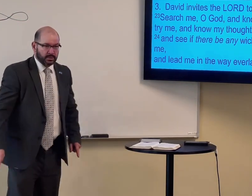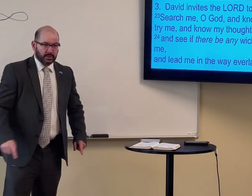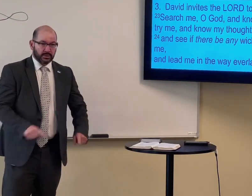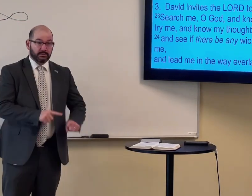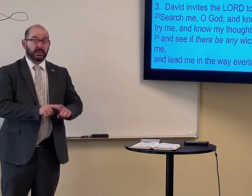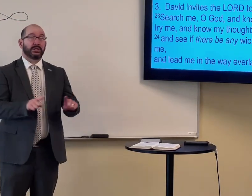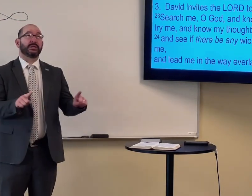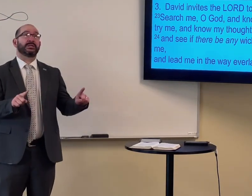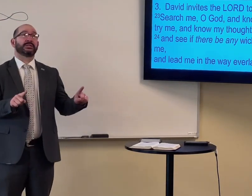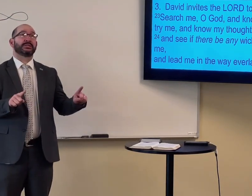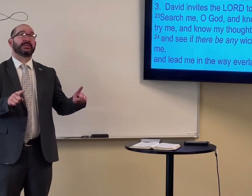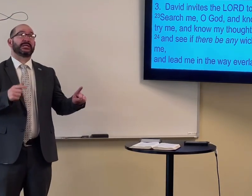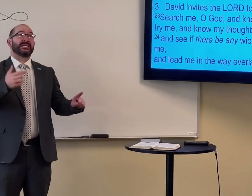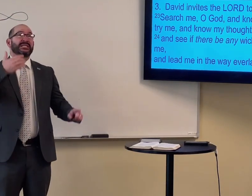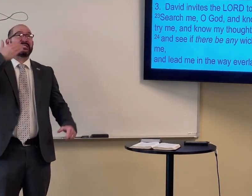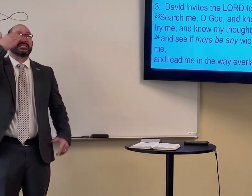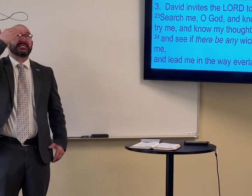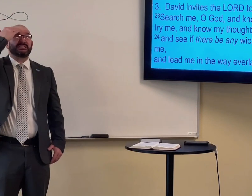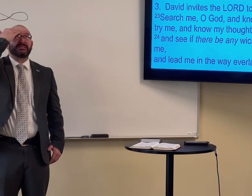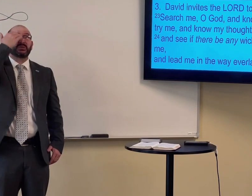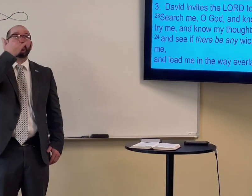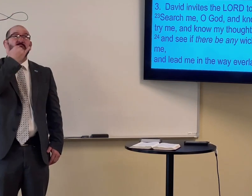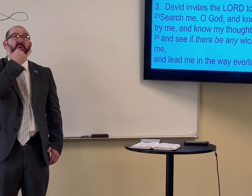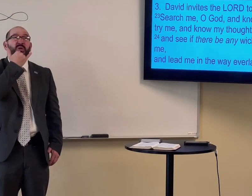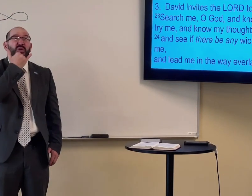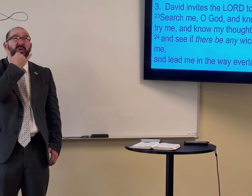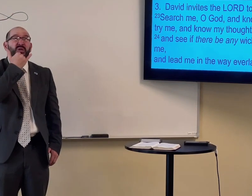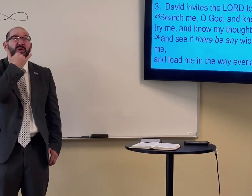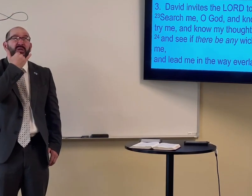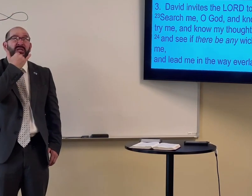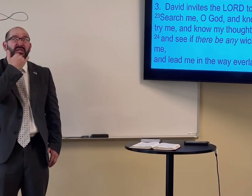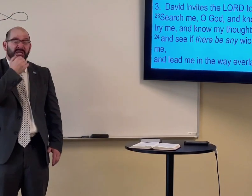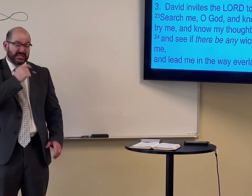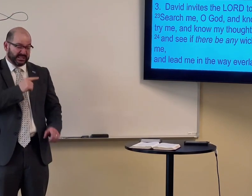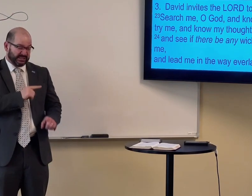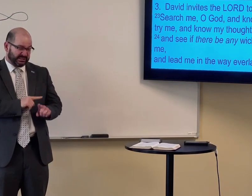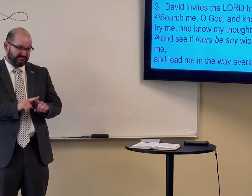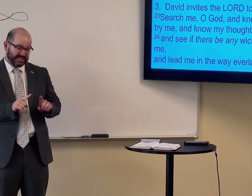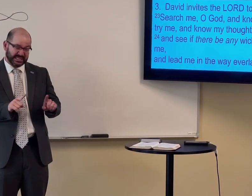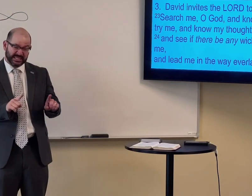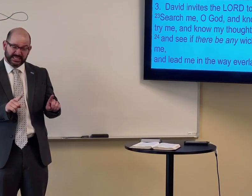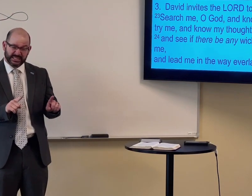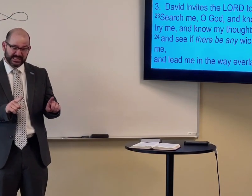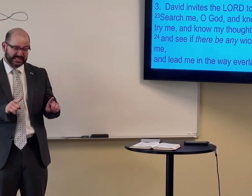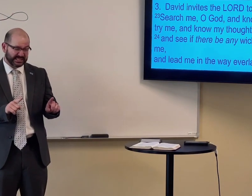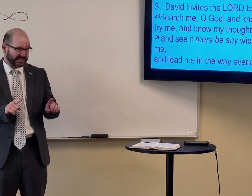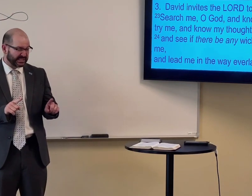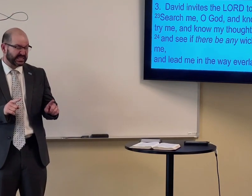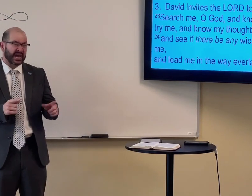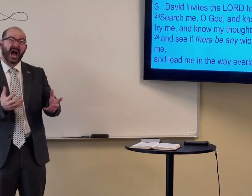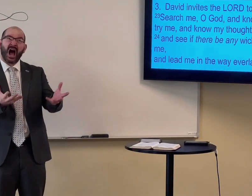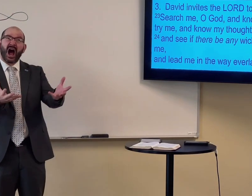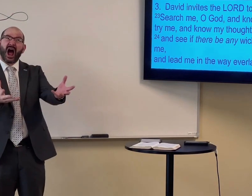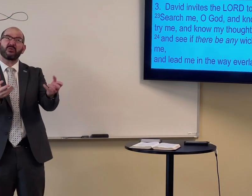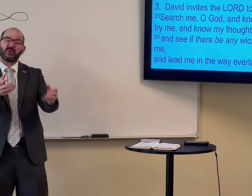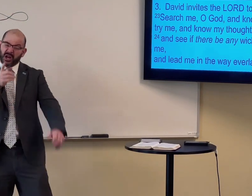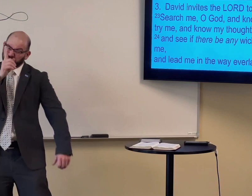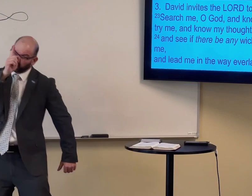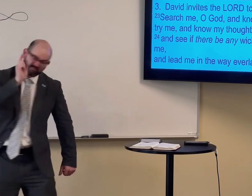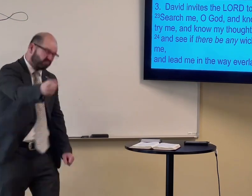I need to be nice when I correct someone, but God, I really don't want to be nice. I want to just